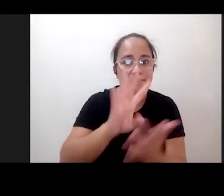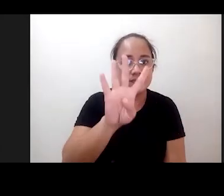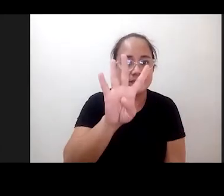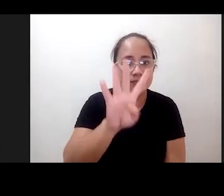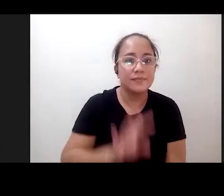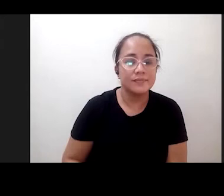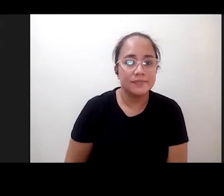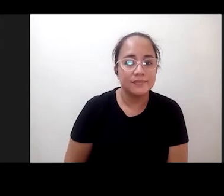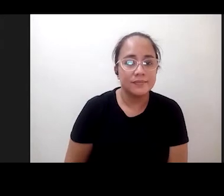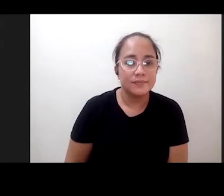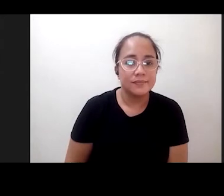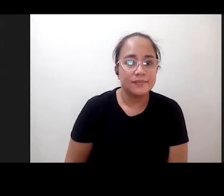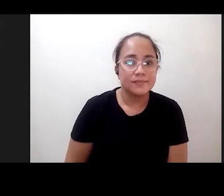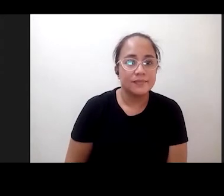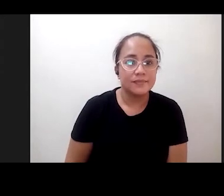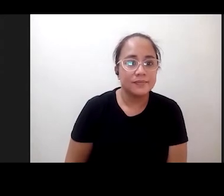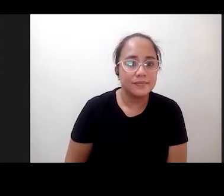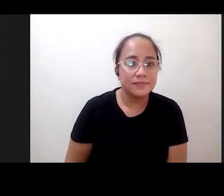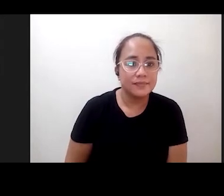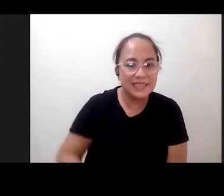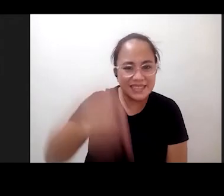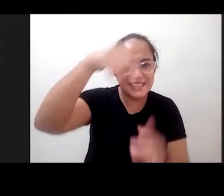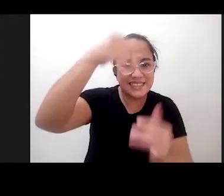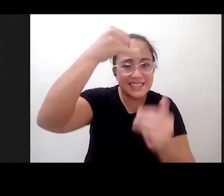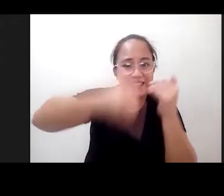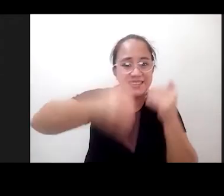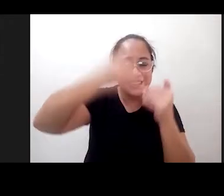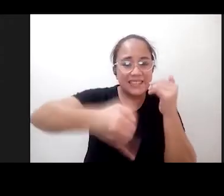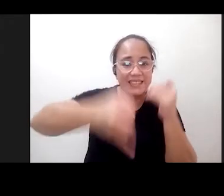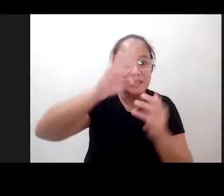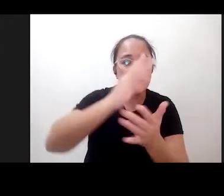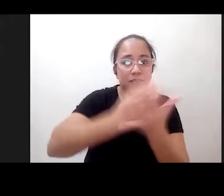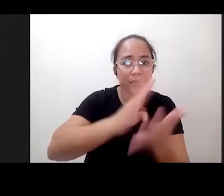Near the end, part 4.